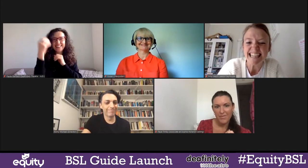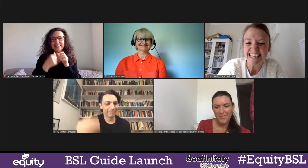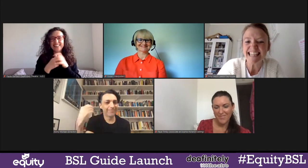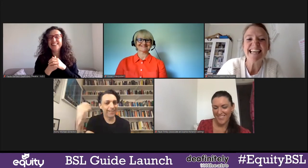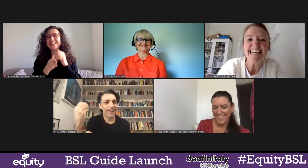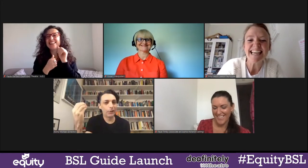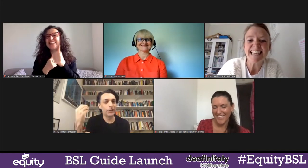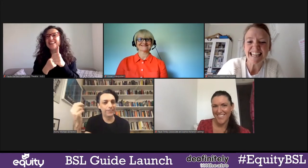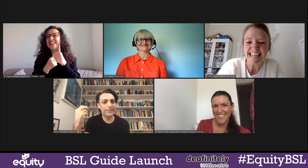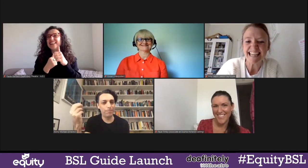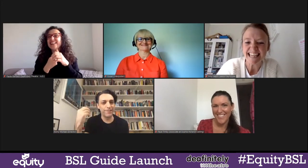phew.